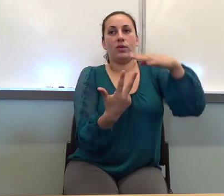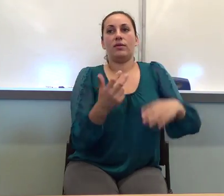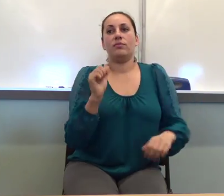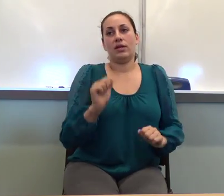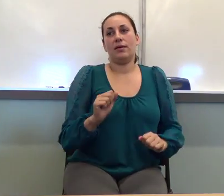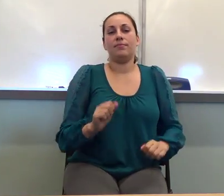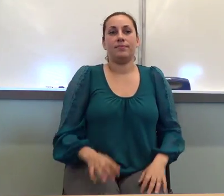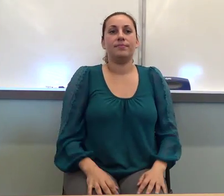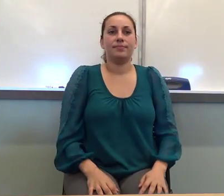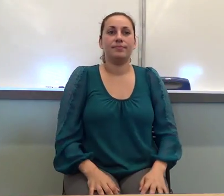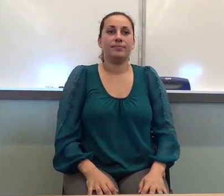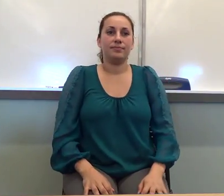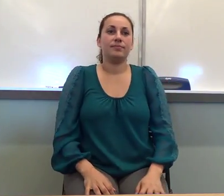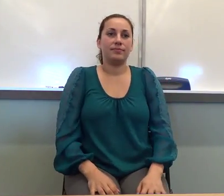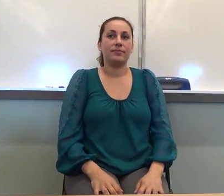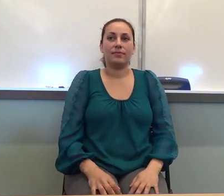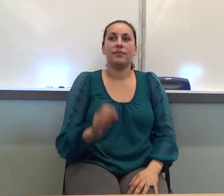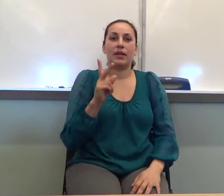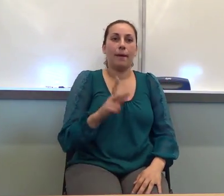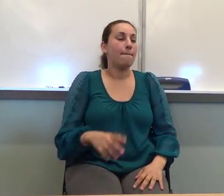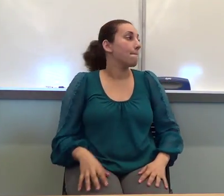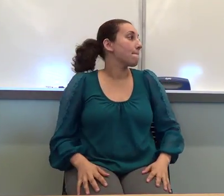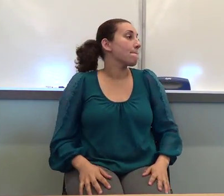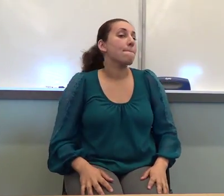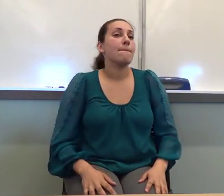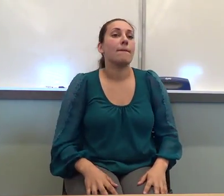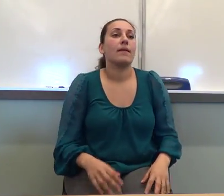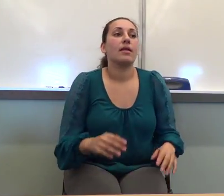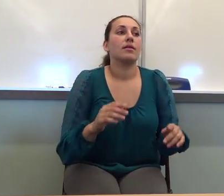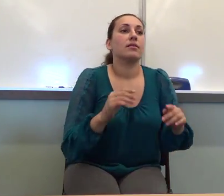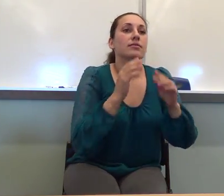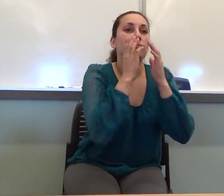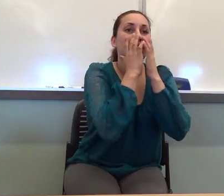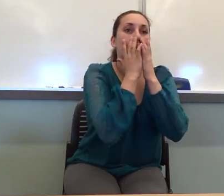Very similar ideas, but you can have different units in rates.